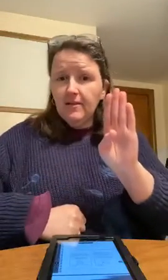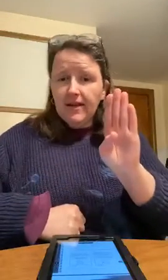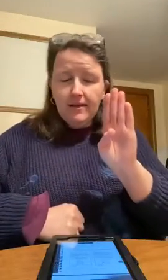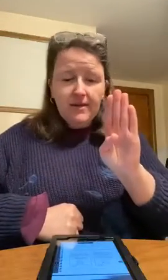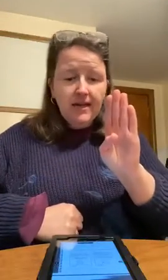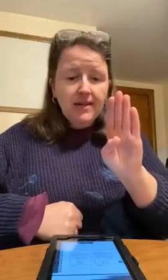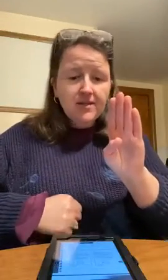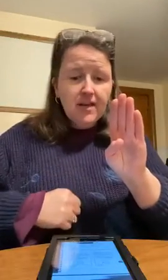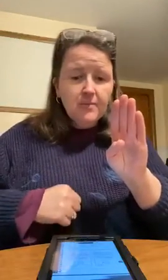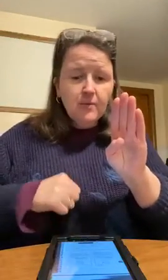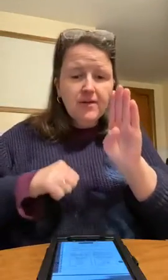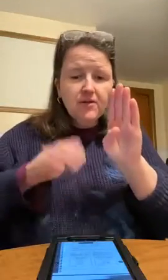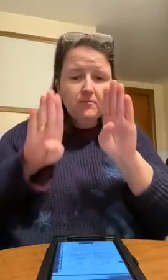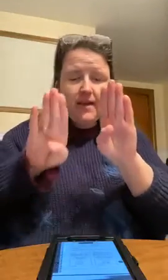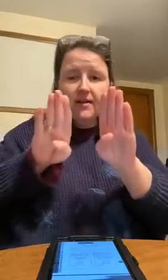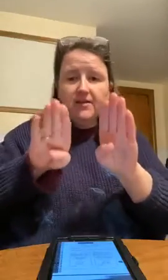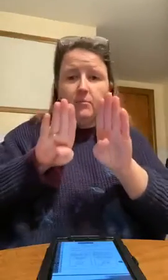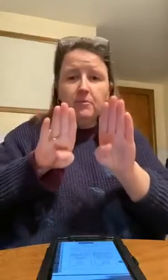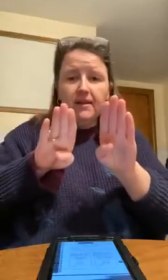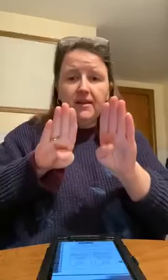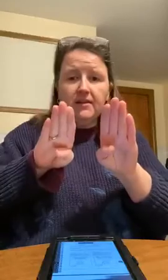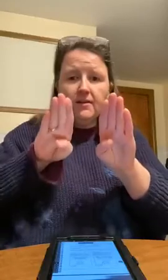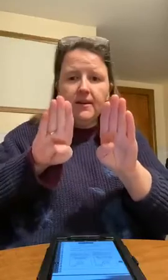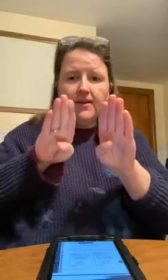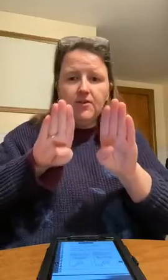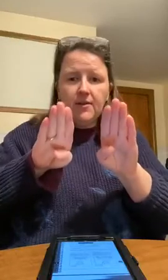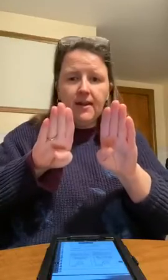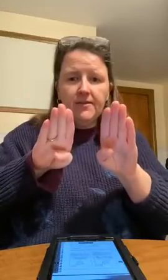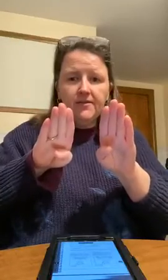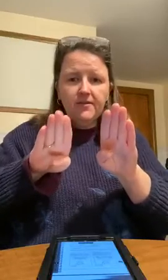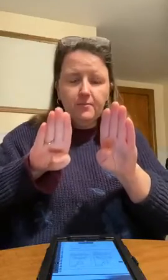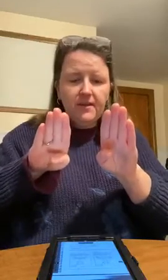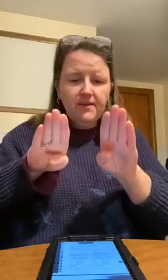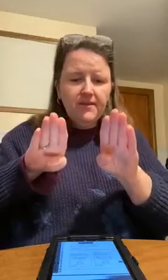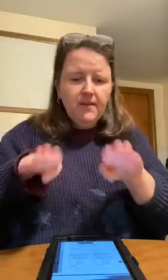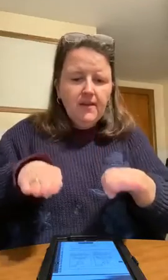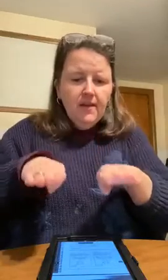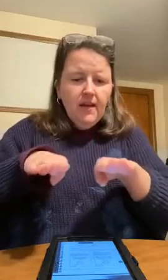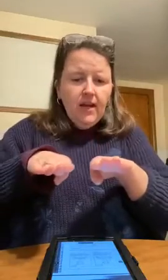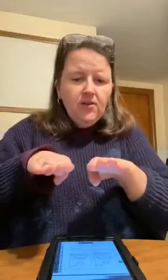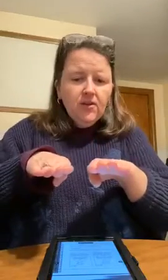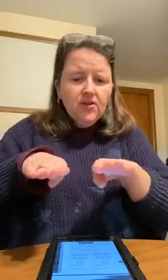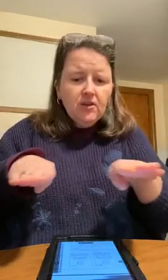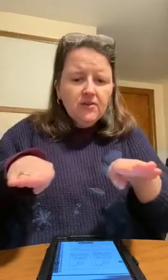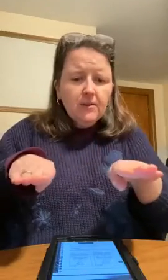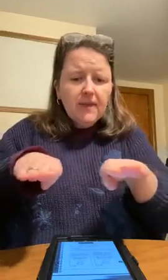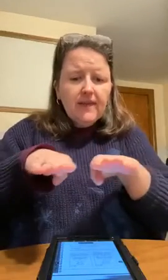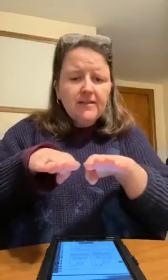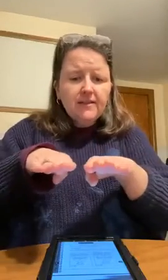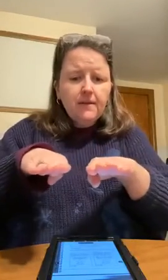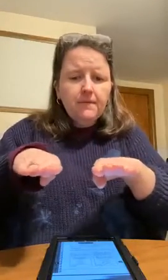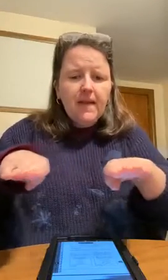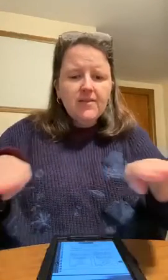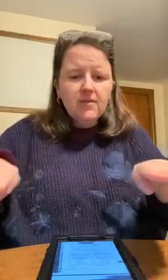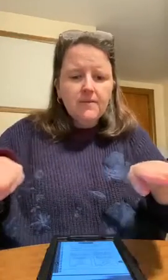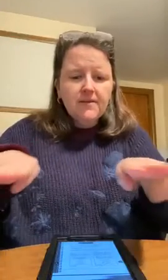the B hand shape. You wanted to make a double B. Okay, two hands, B's. And you can show something that's a flat surface, like a